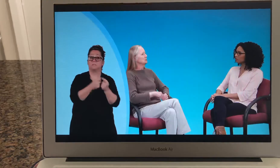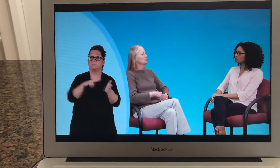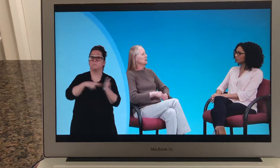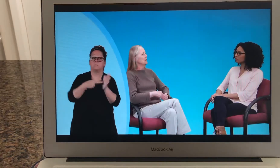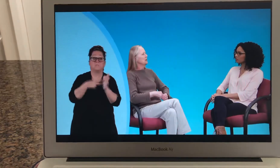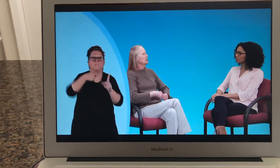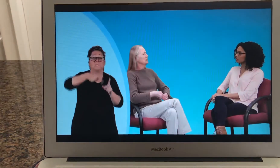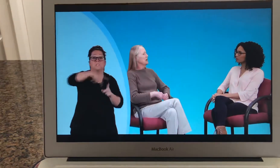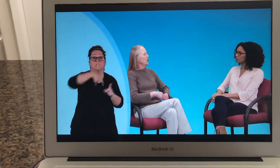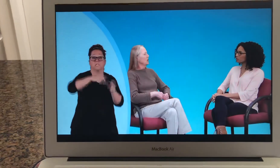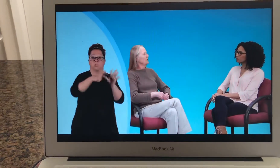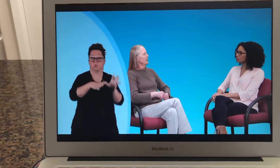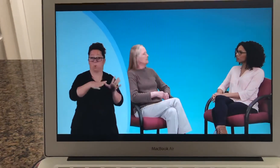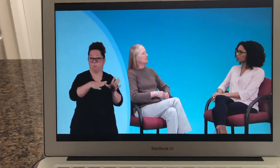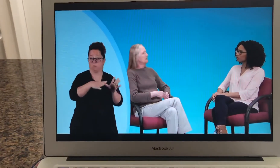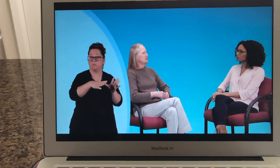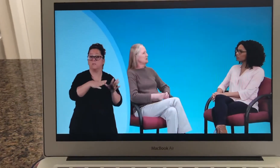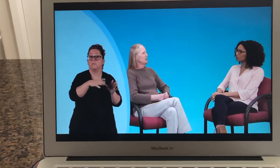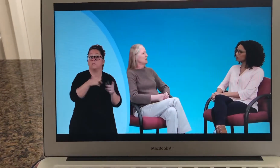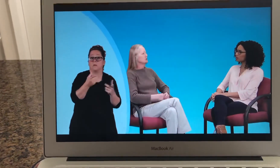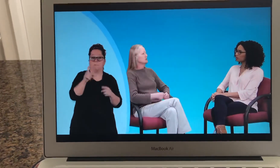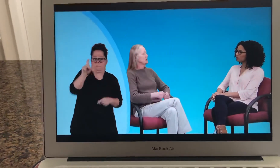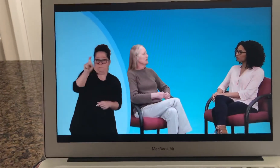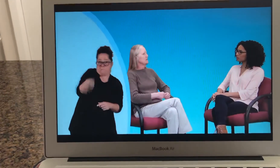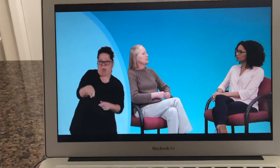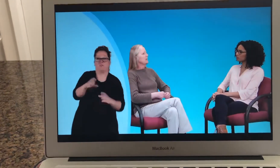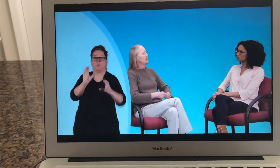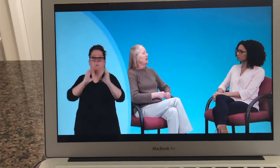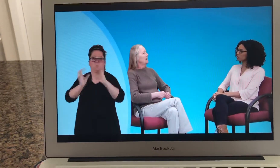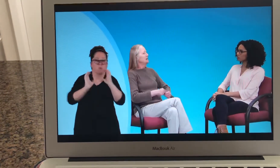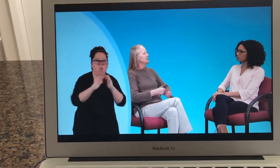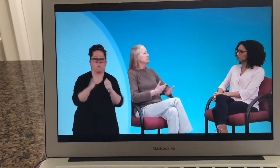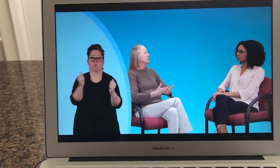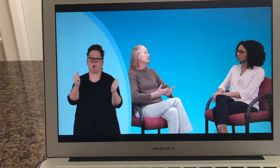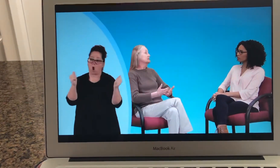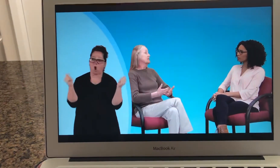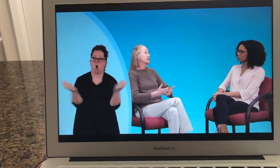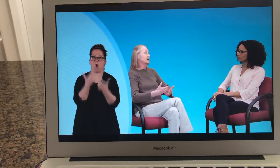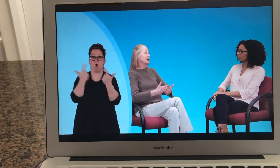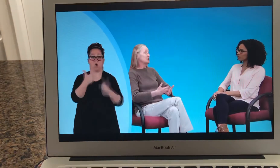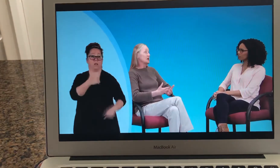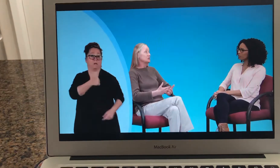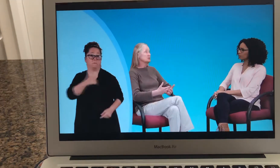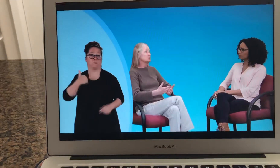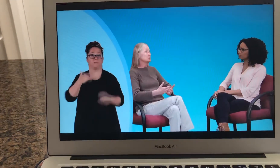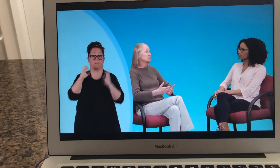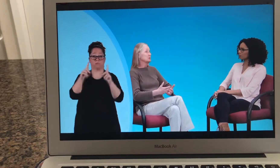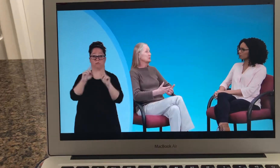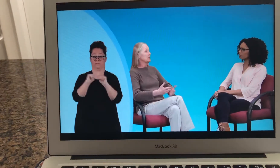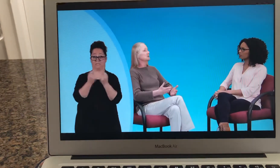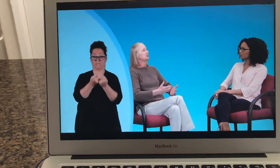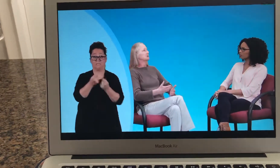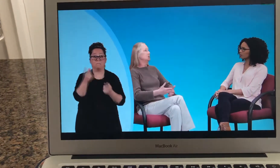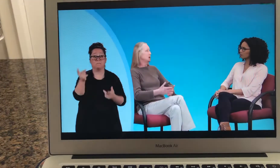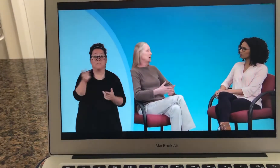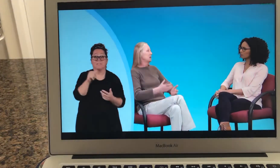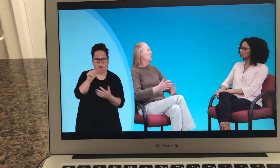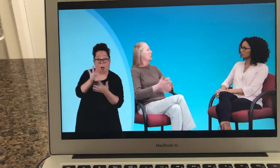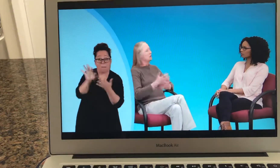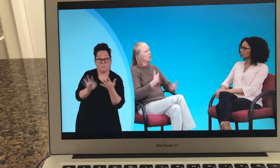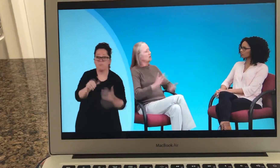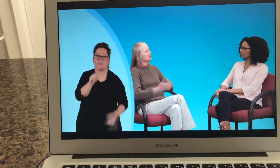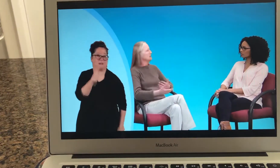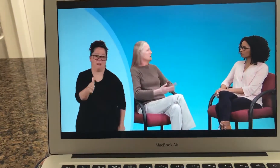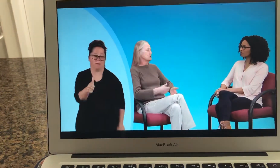member of the education team, meaning that the interpreter, they must communicate with all of the members of the education